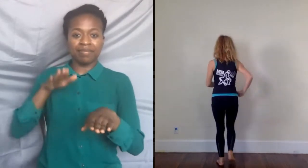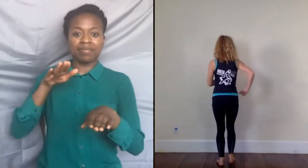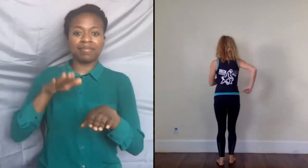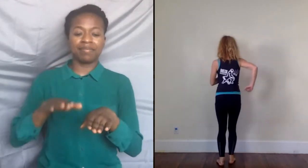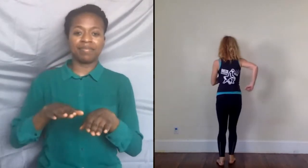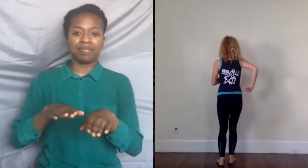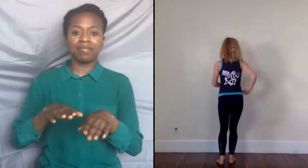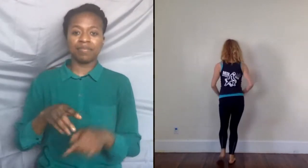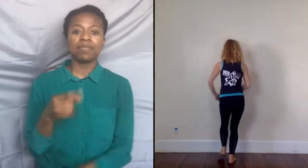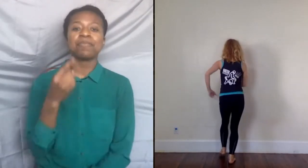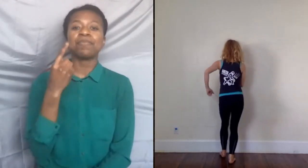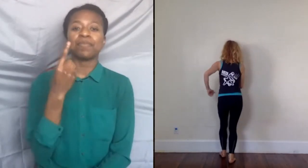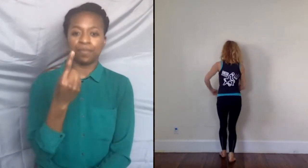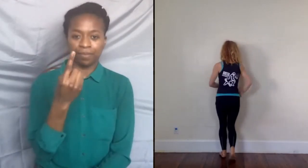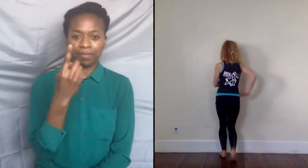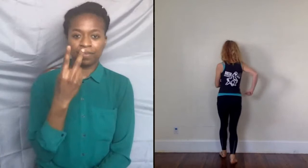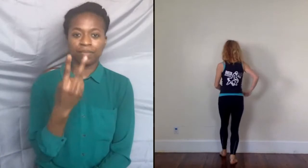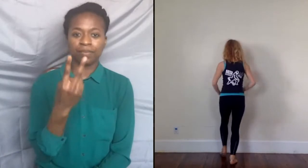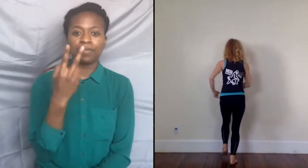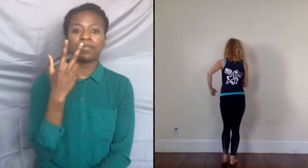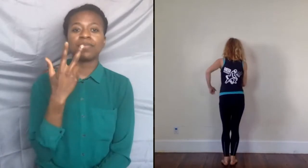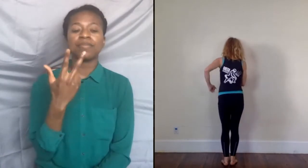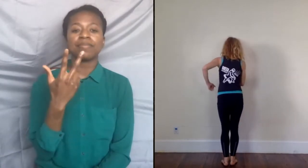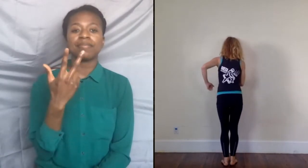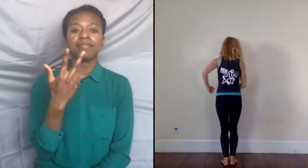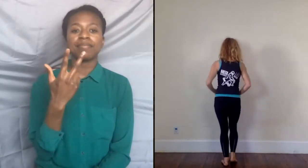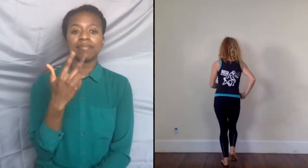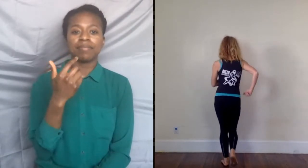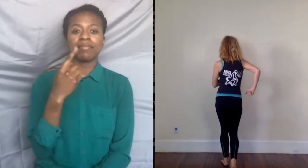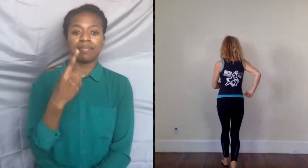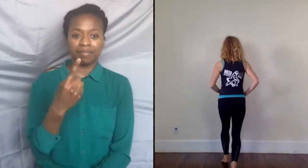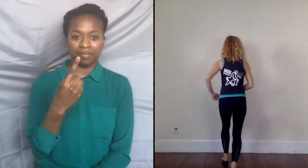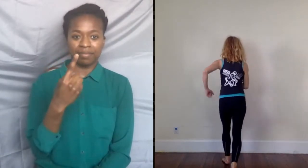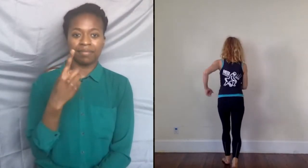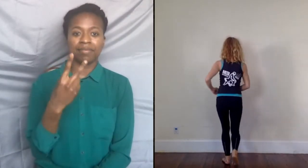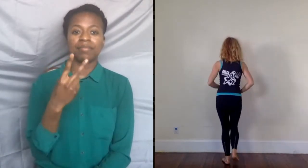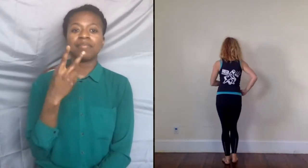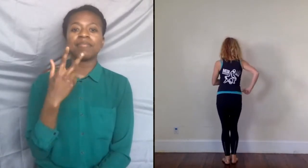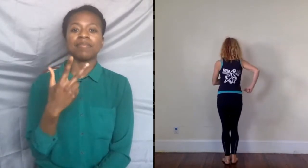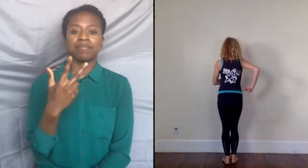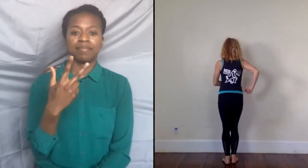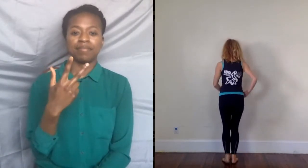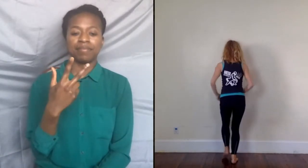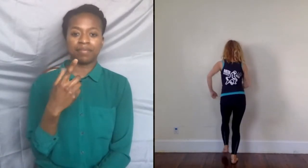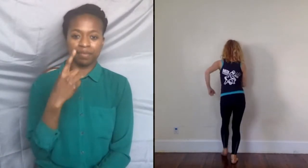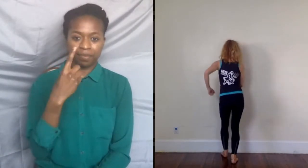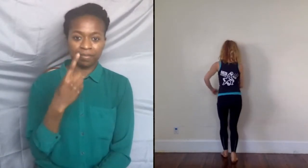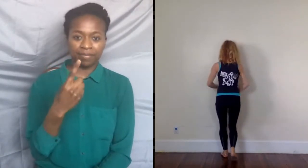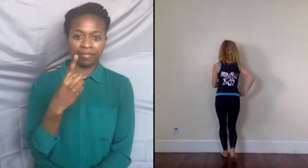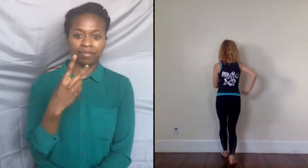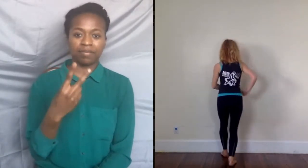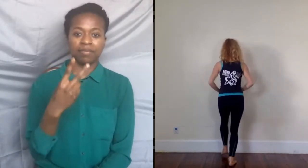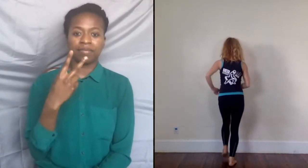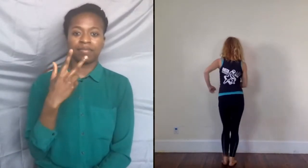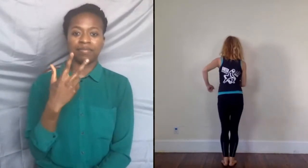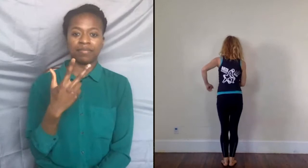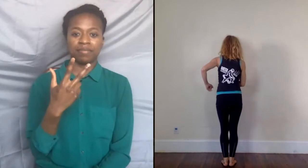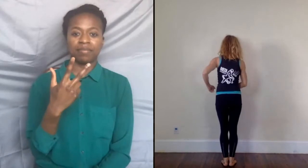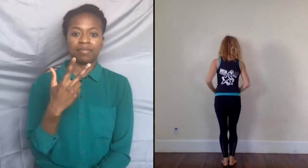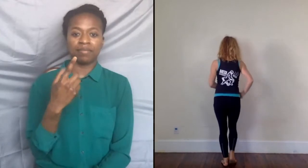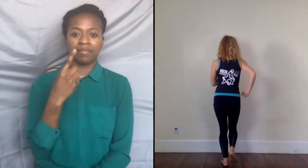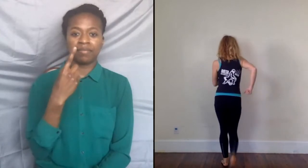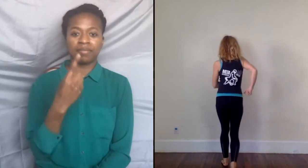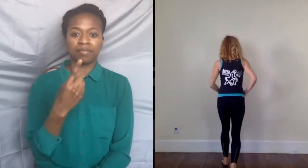3. Front, 2, 3. Back, 2, 3. Front, 2,